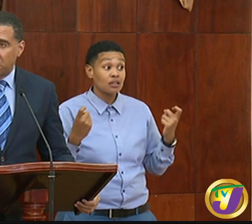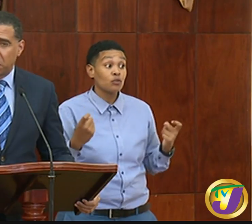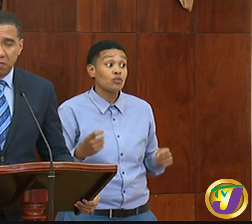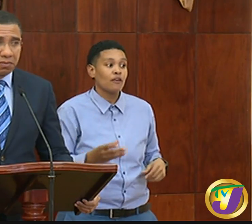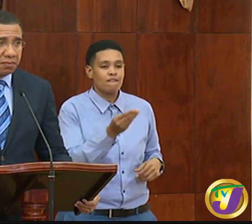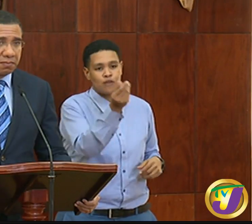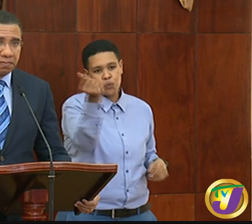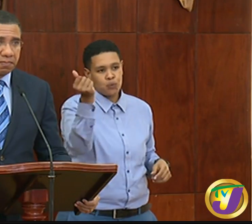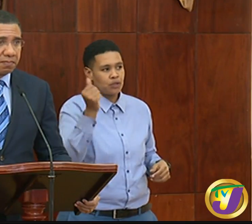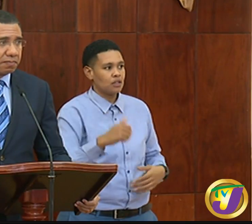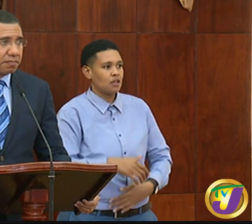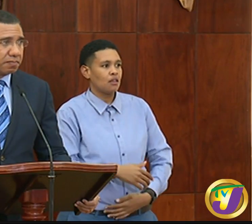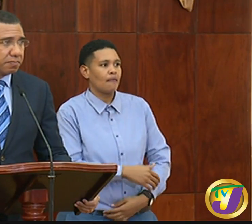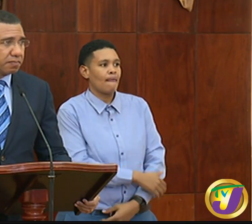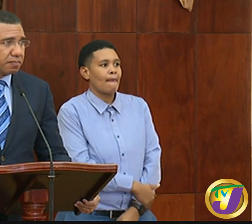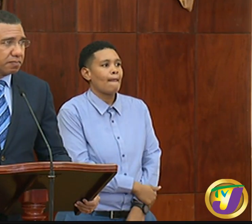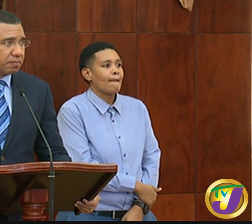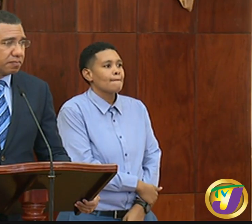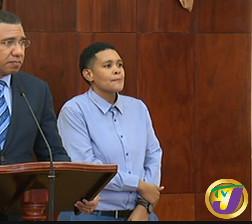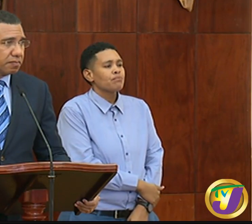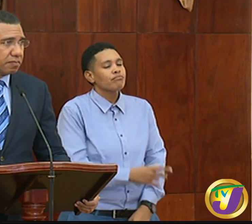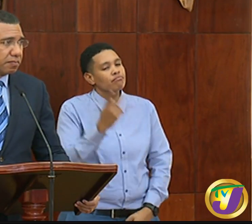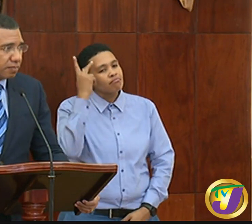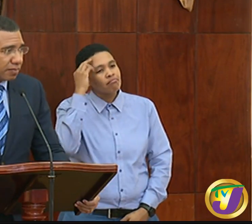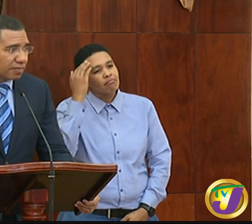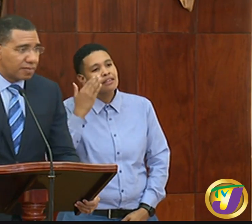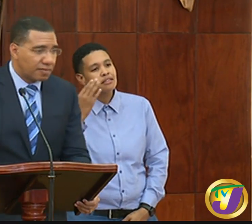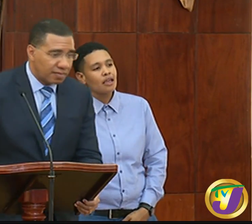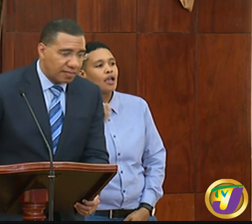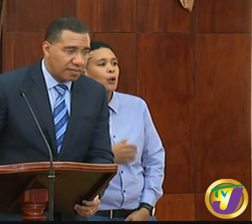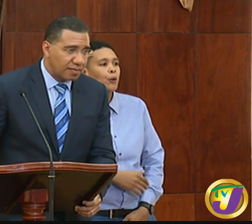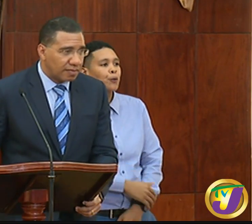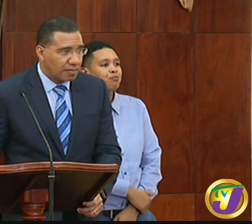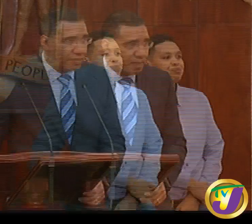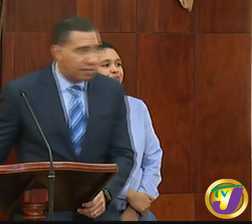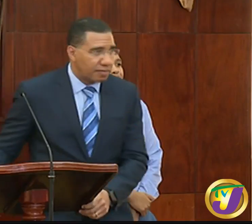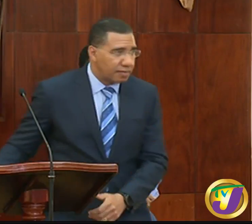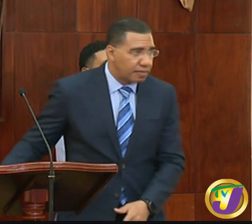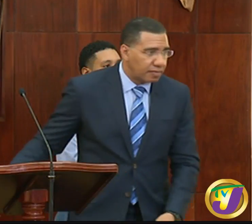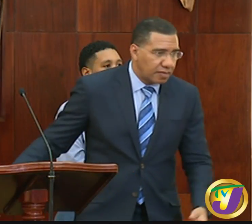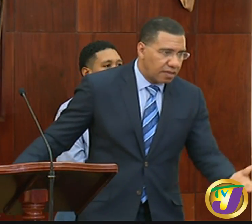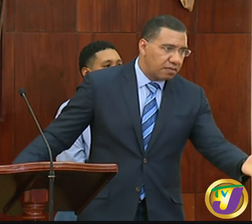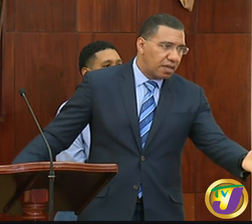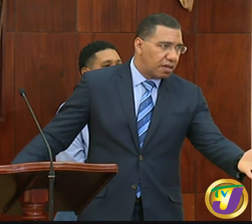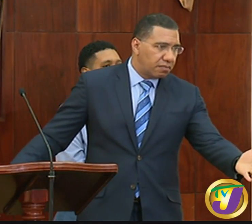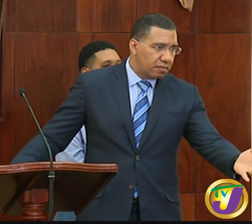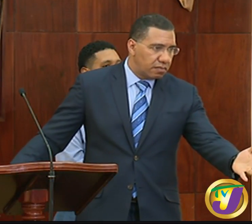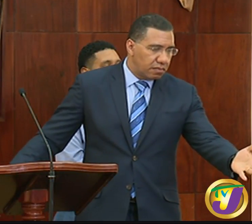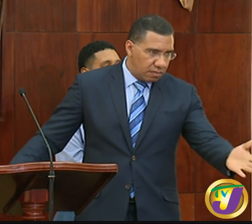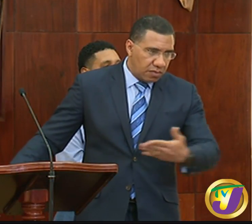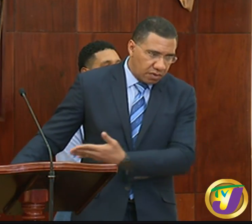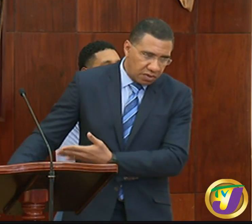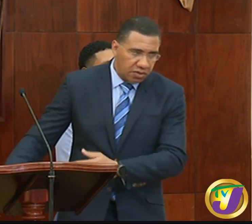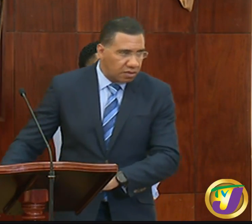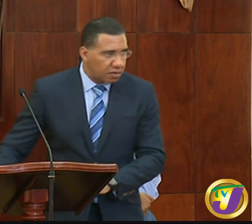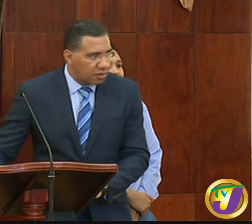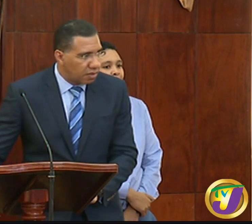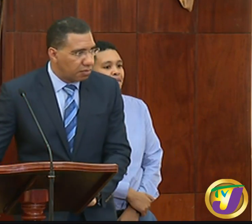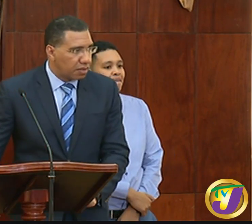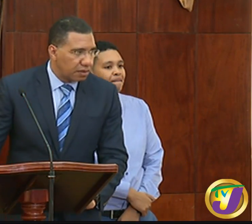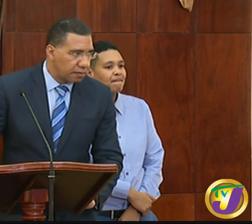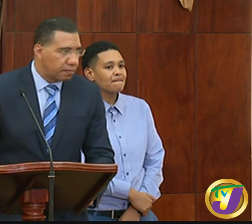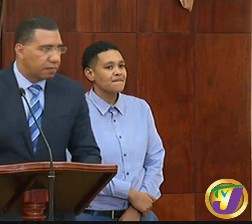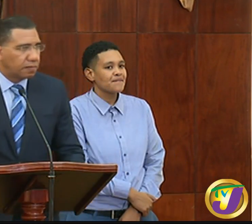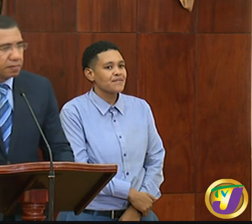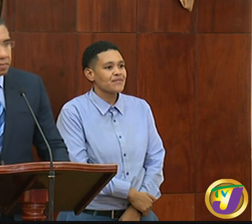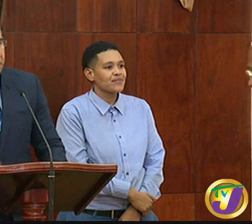we'll take a few. All right, Mr. Prime Minister, thank you so much. Members of the media, you may raise your hand. When you're presented with a mic, please, if you could, just